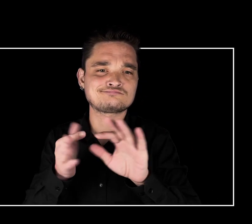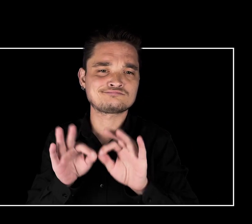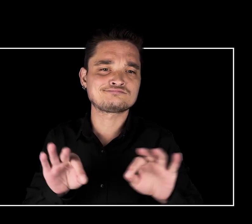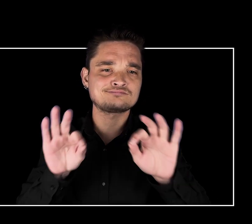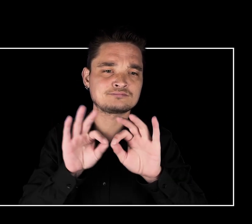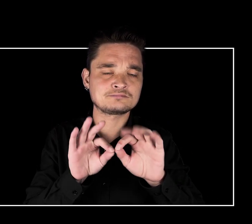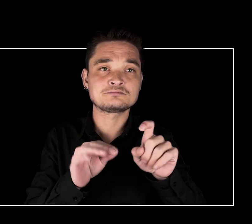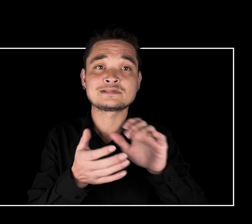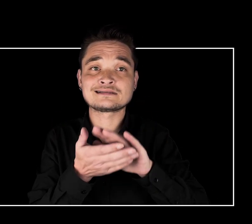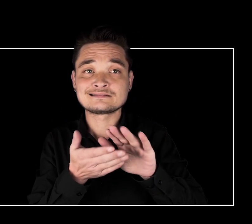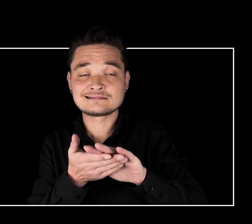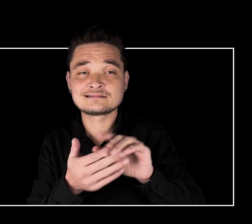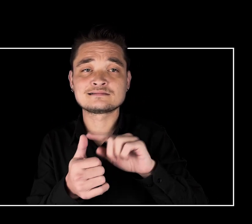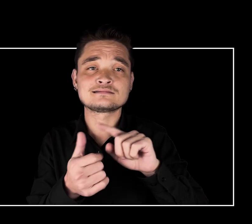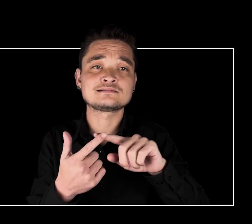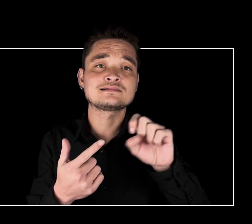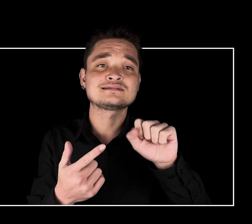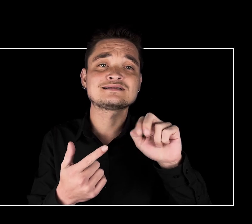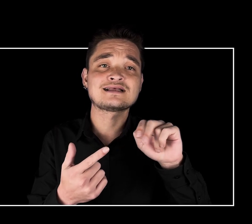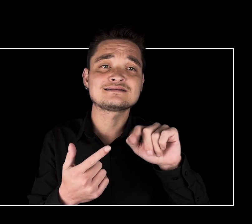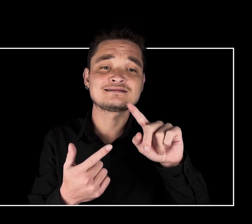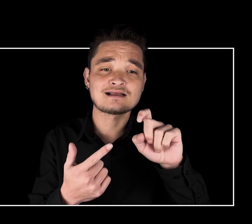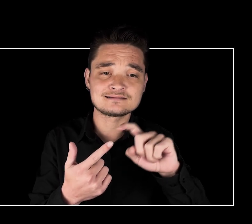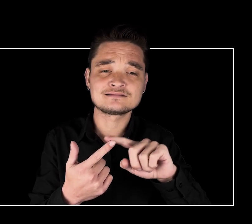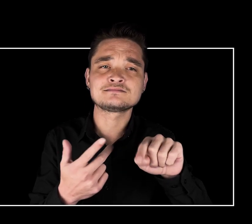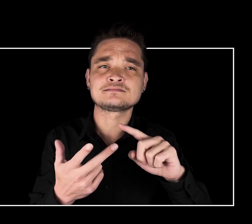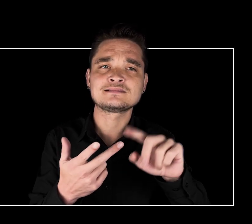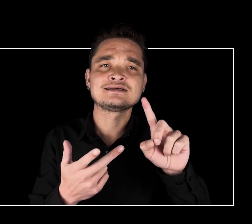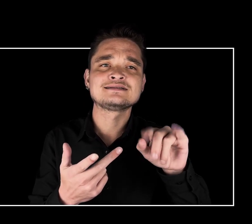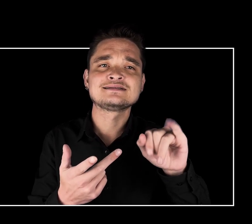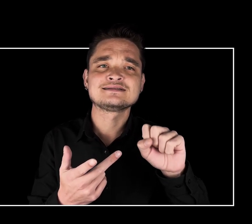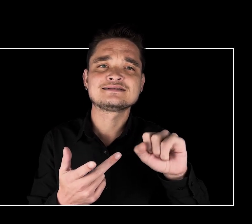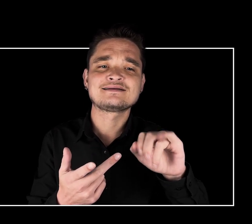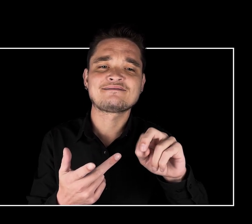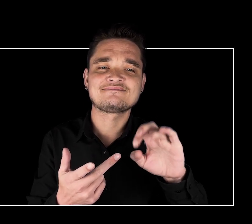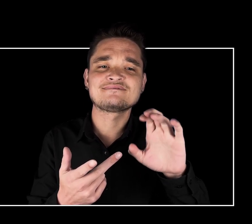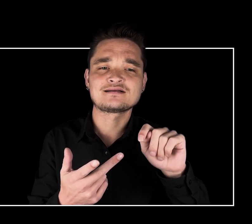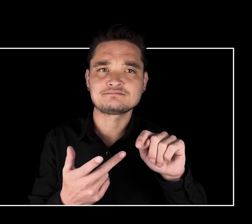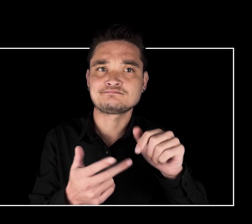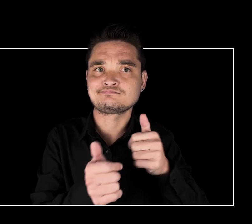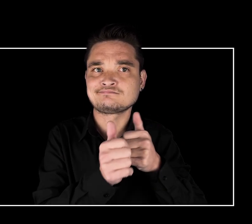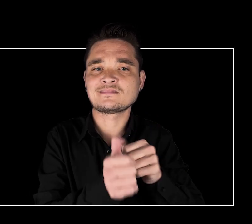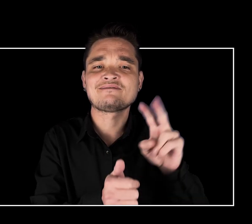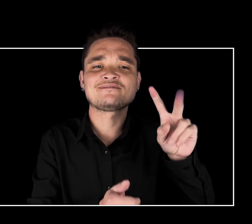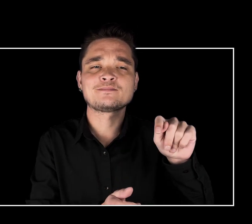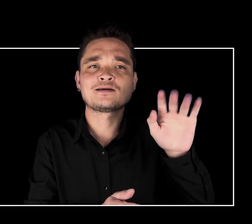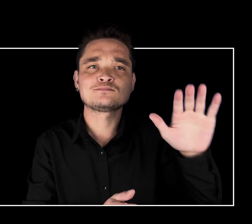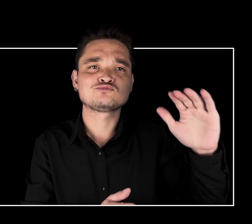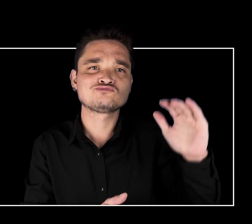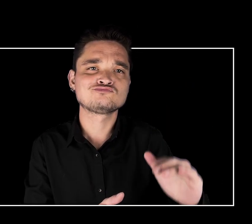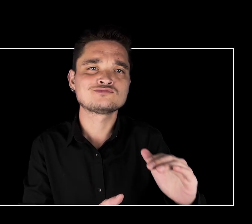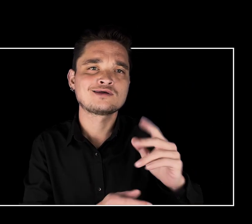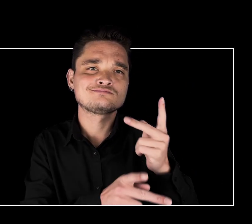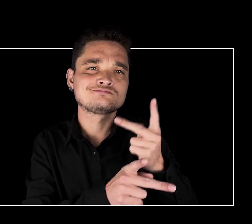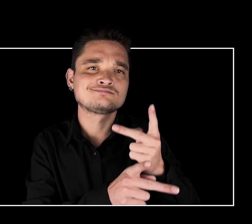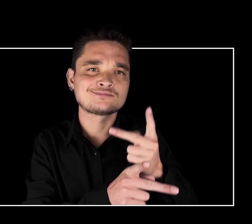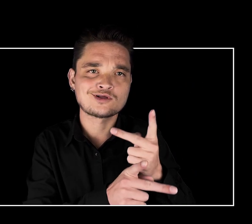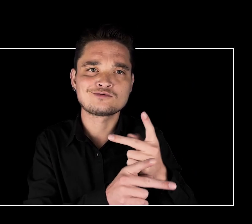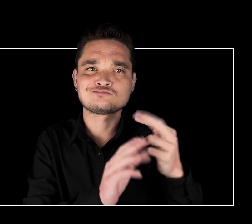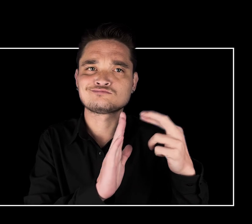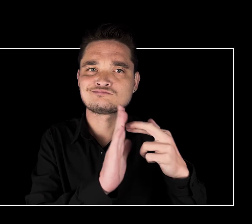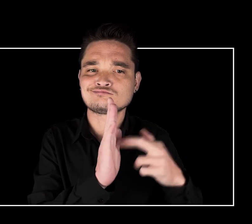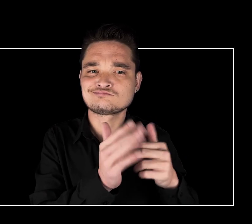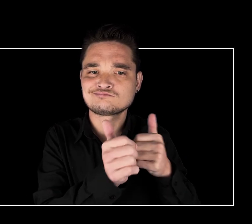clean, sanitize, and disinfect properly following the Vermont childcare regulations. Some cleaning